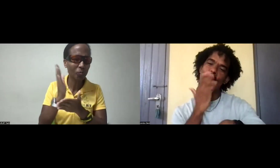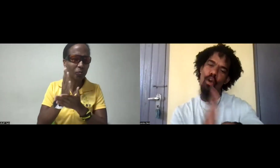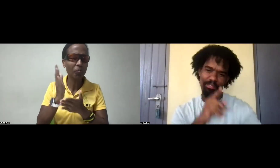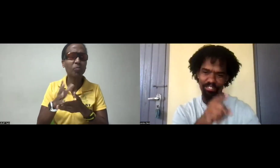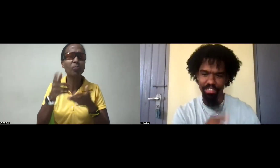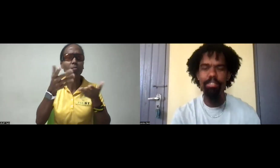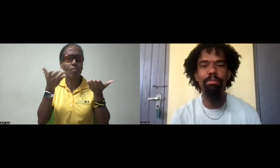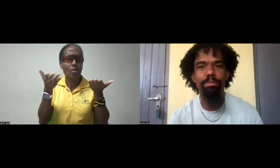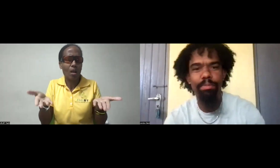right. So